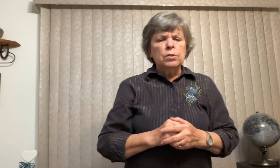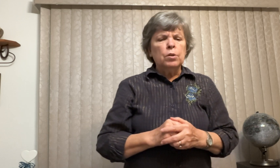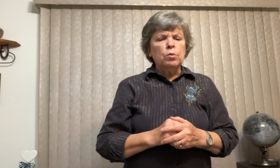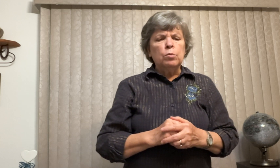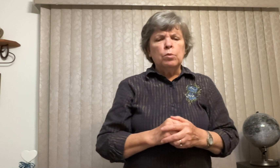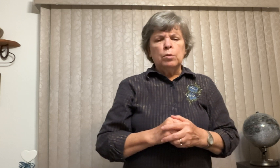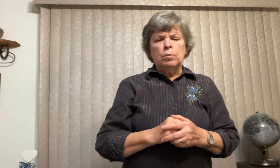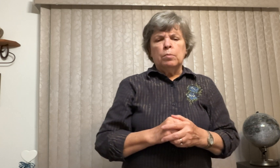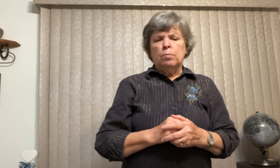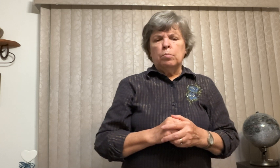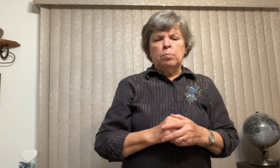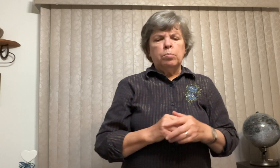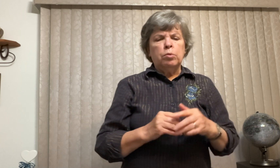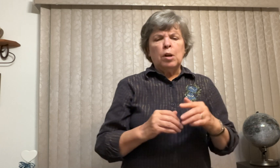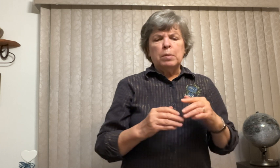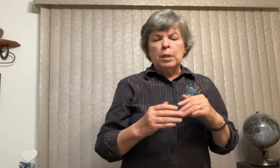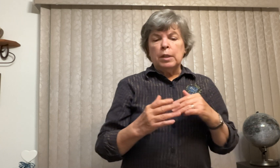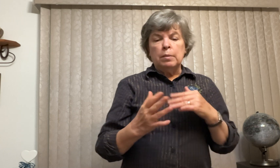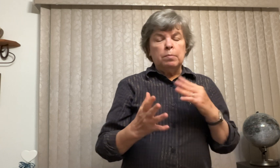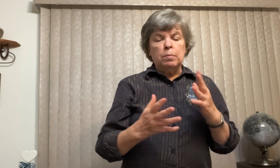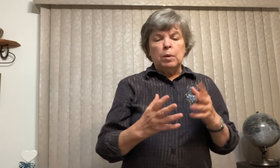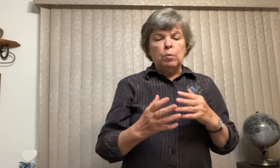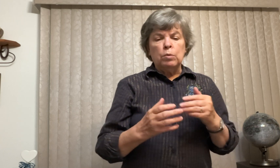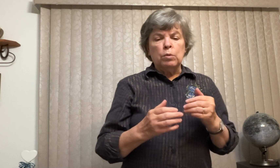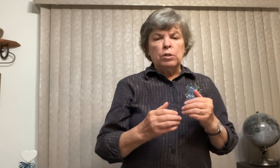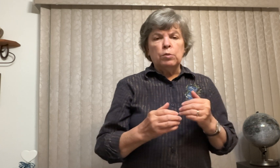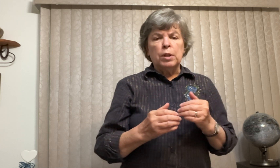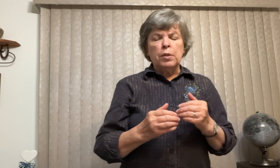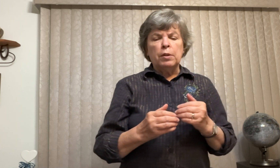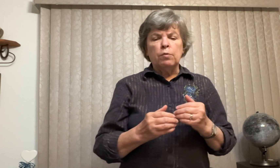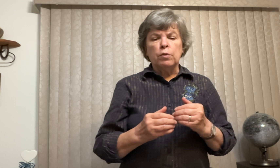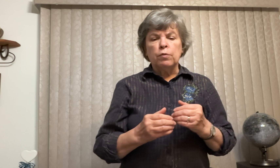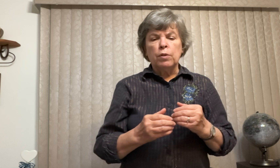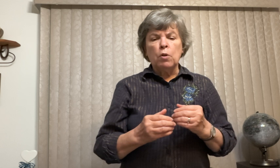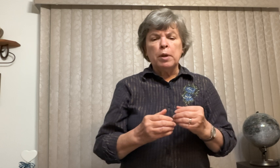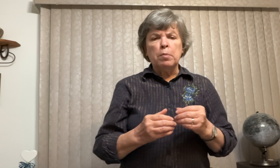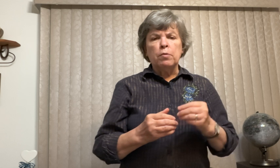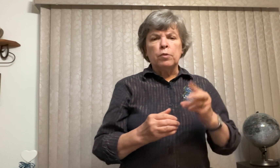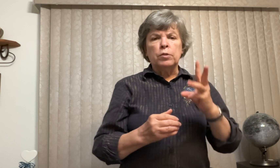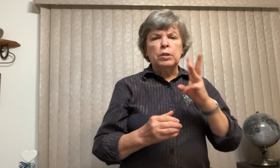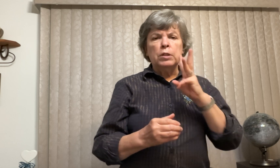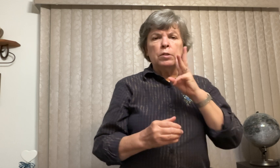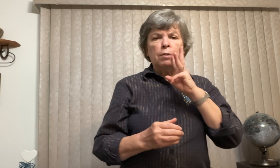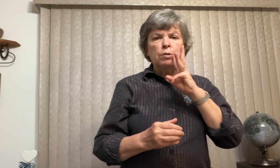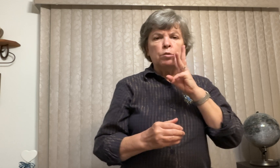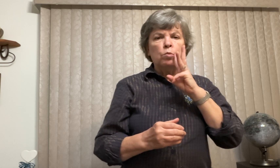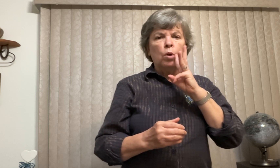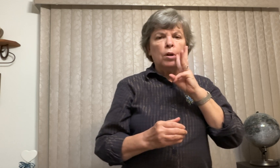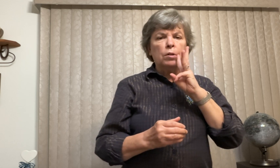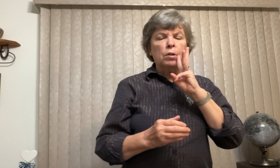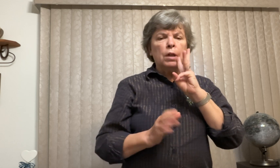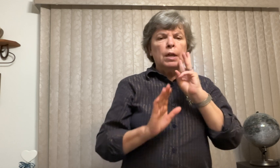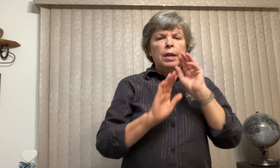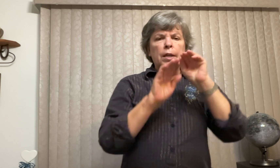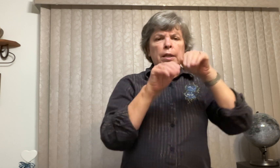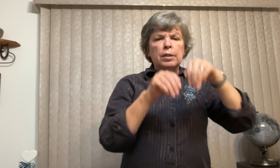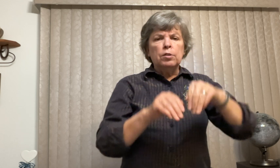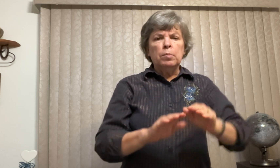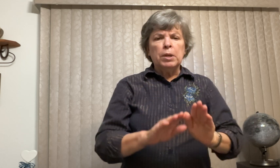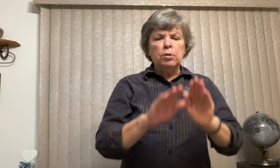So probably I wouldn't really do anything for flowing, but for seas I would do water, and then you make your